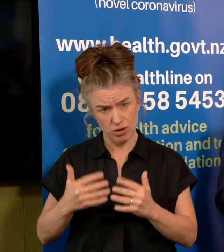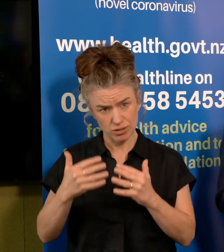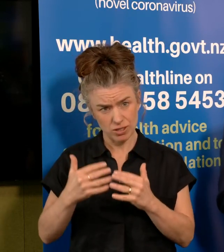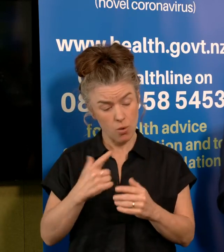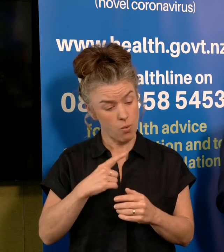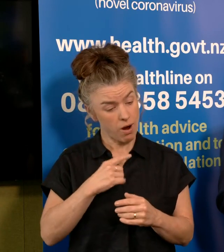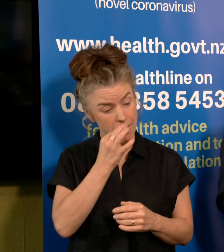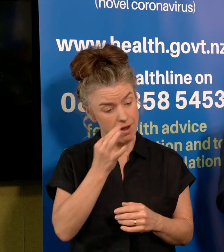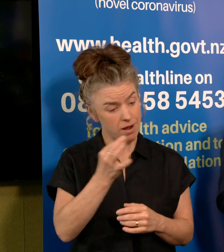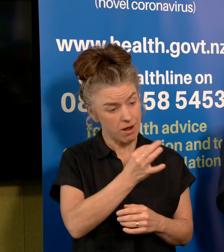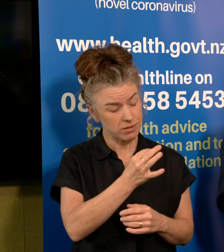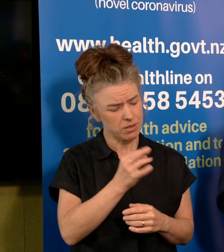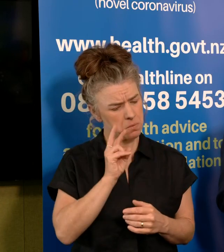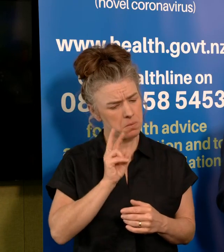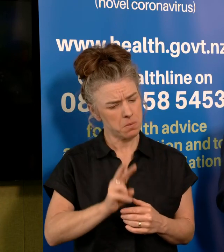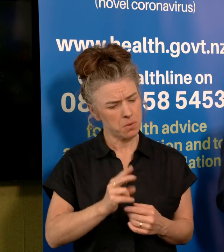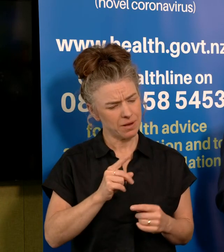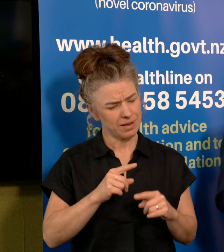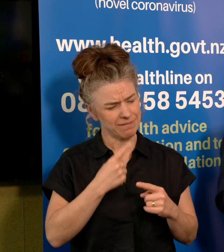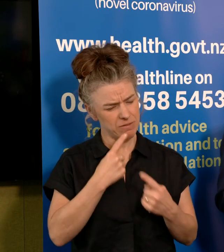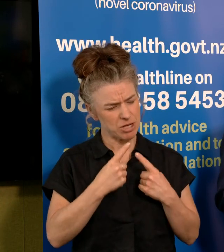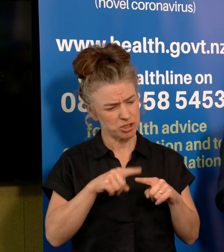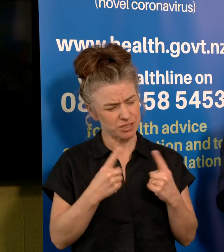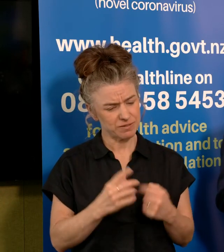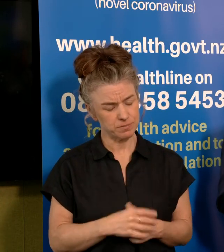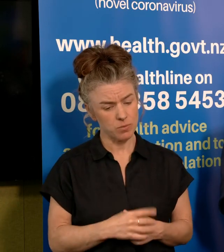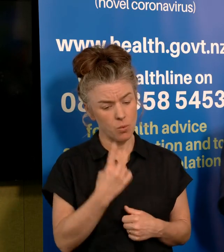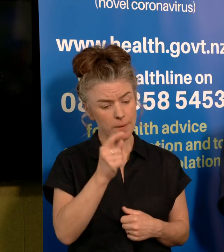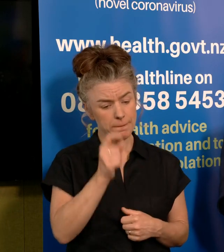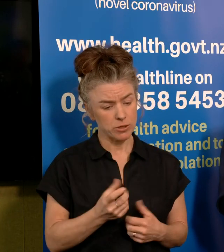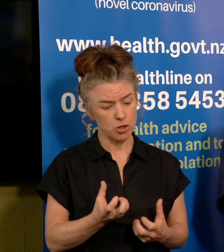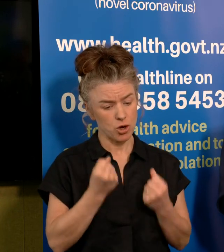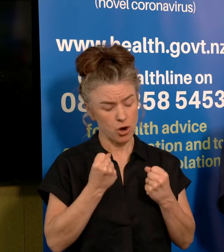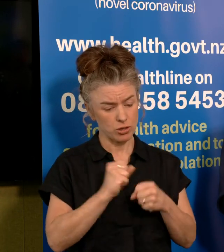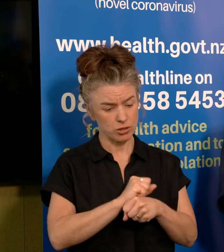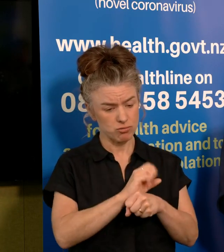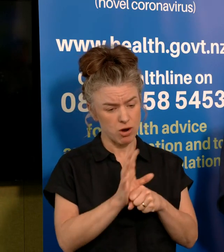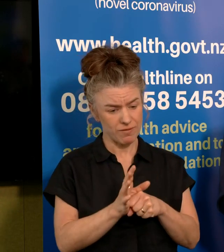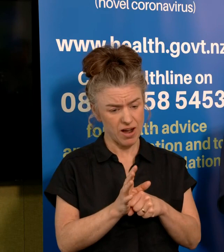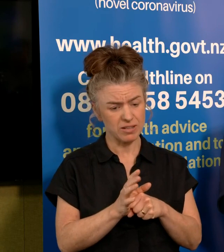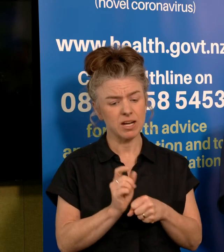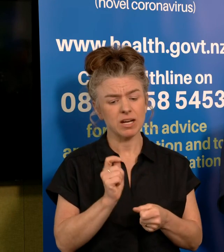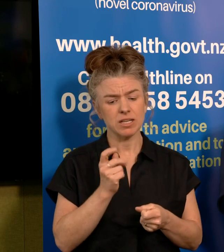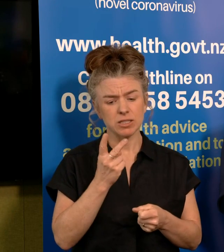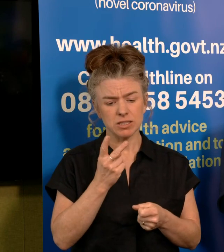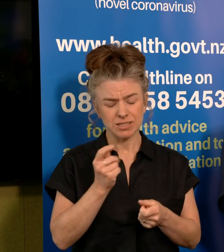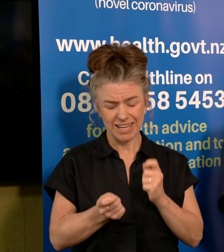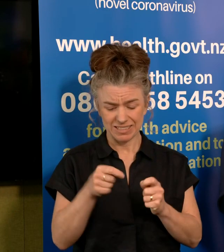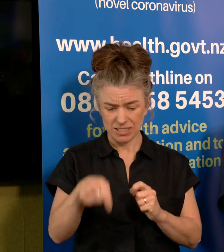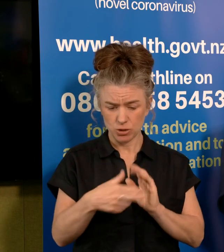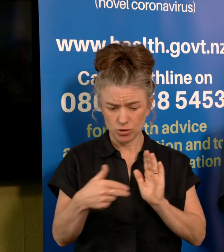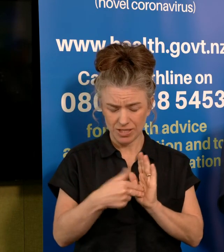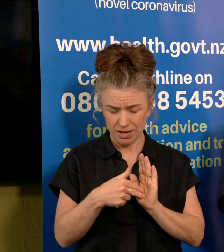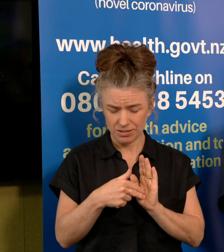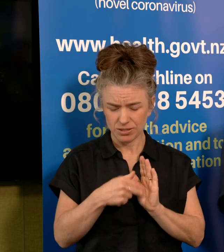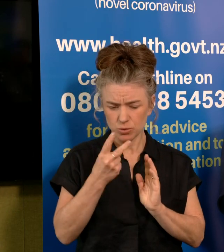we're asking this because it appears that the person who did contract the virus was twice tested here, and came out negative, and then